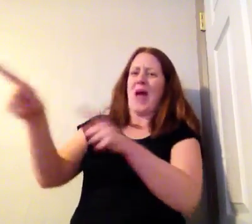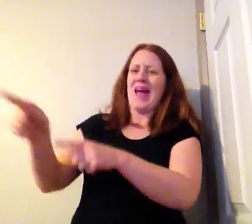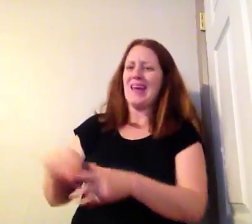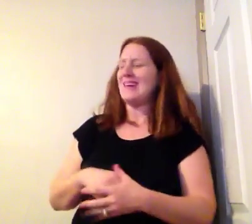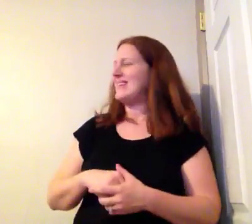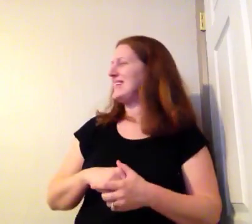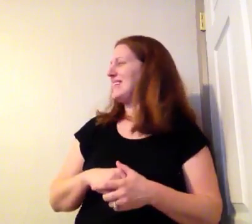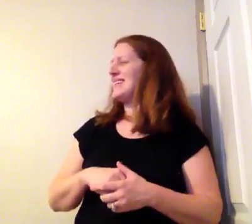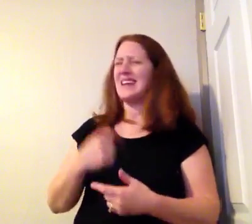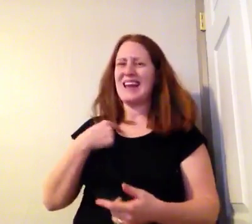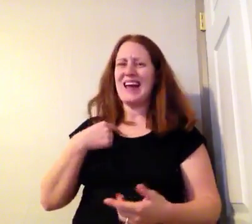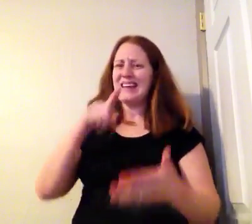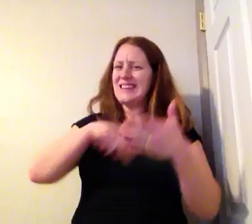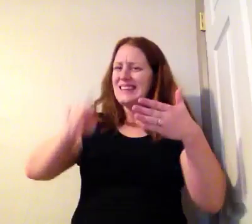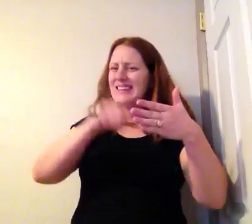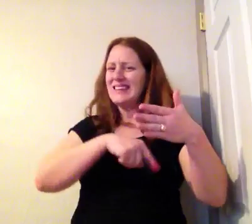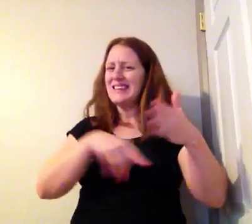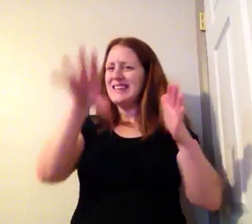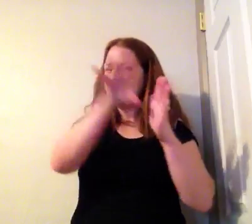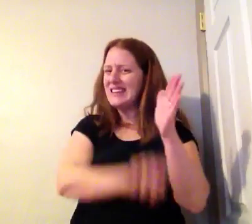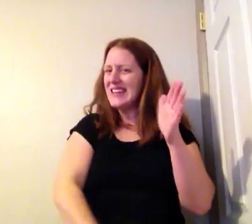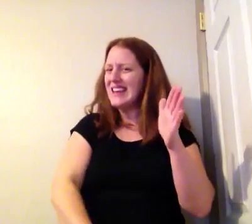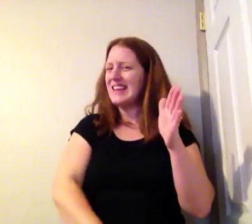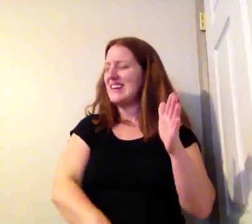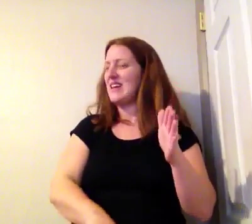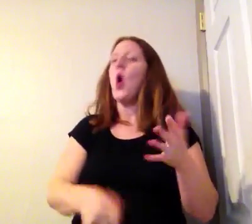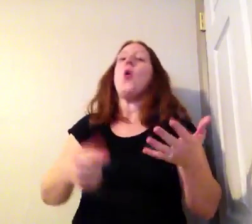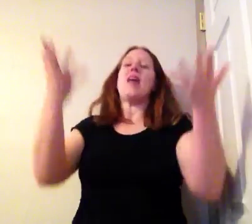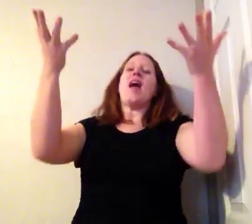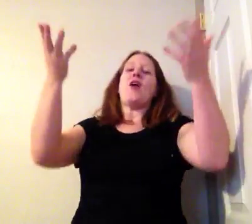Did I delete it? There it is. Okay.